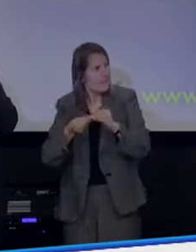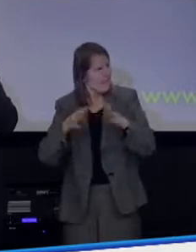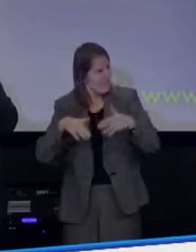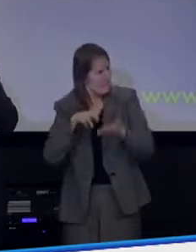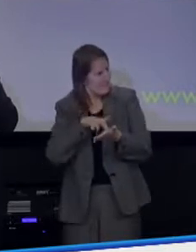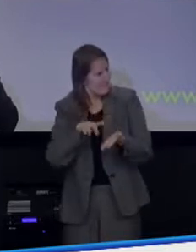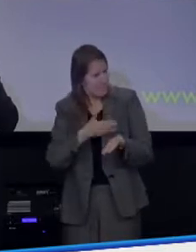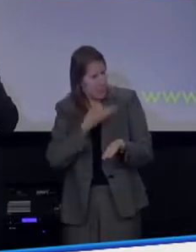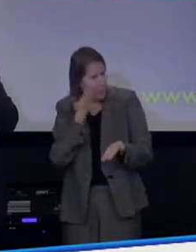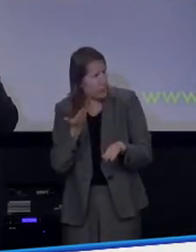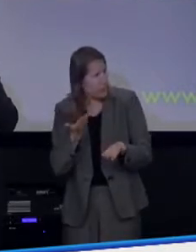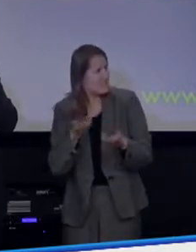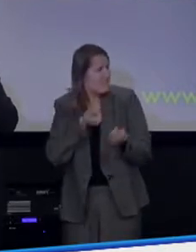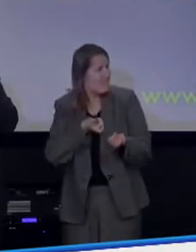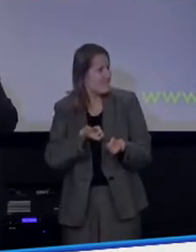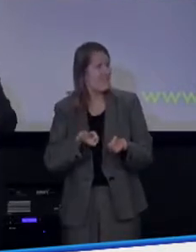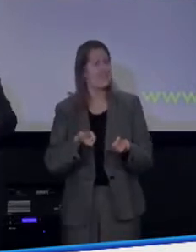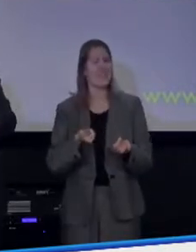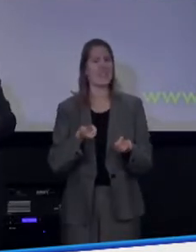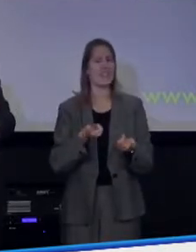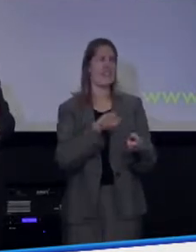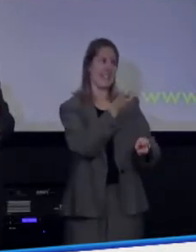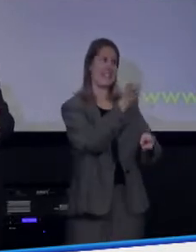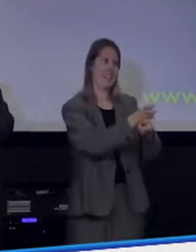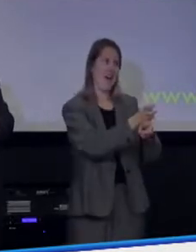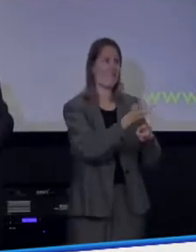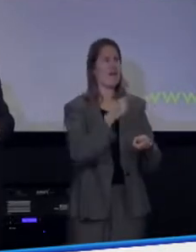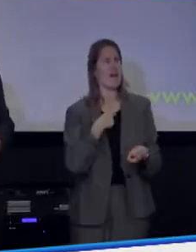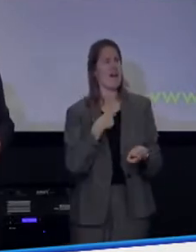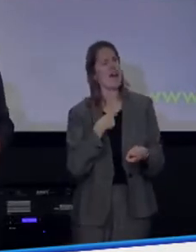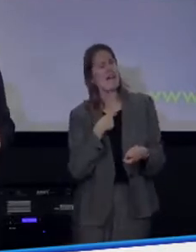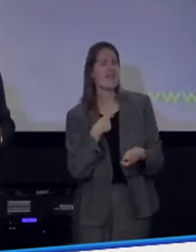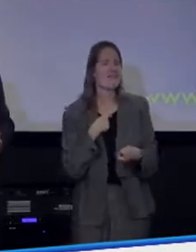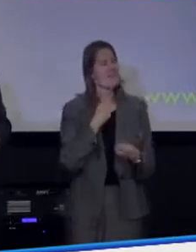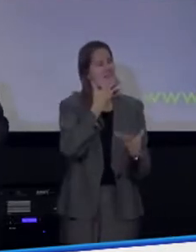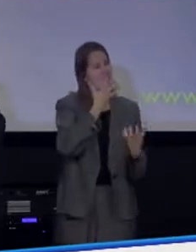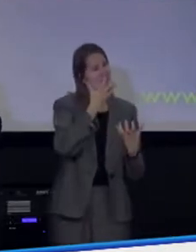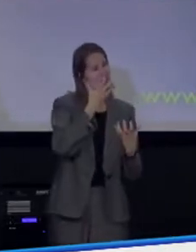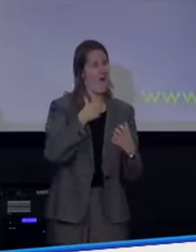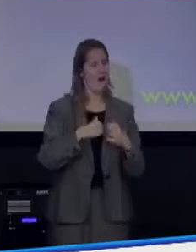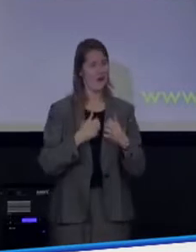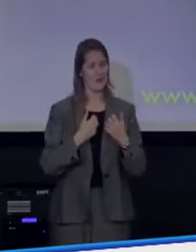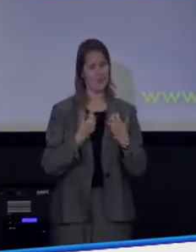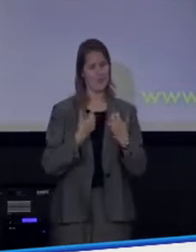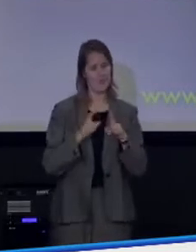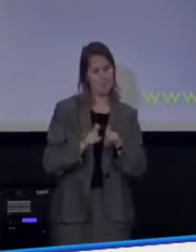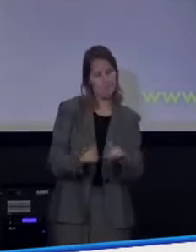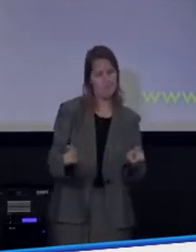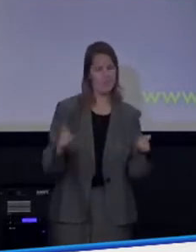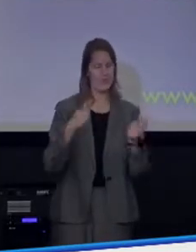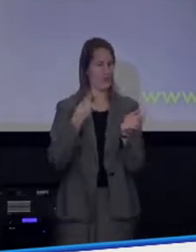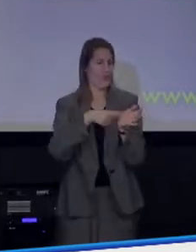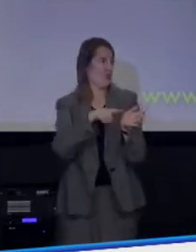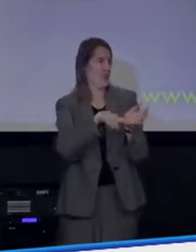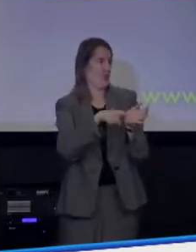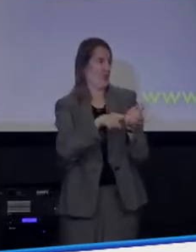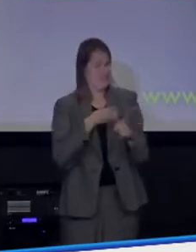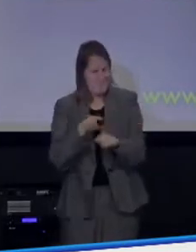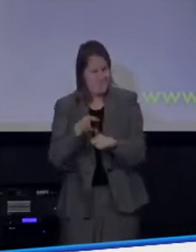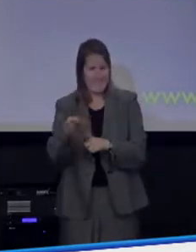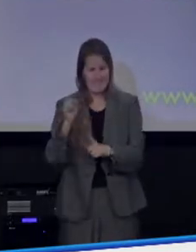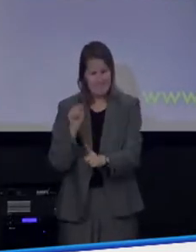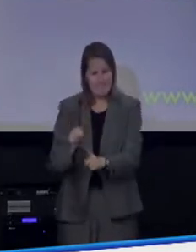is it's very difficult to do, but I really want to launch a research line